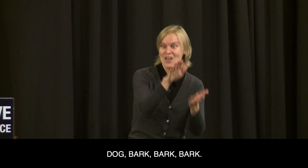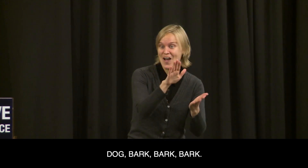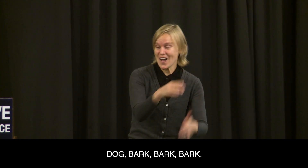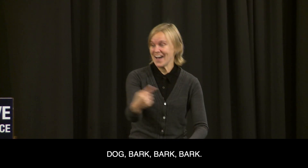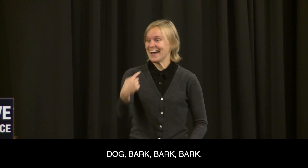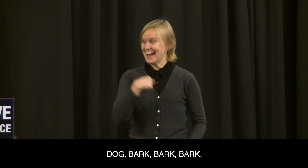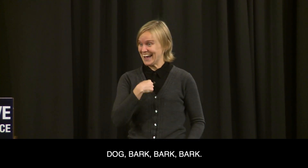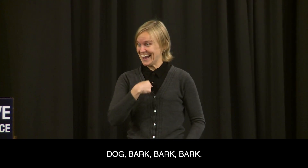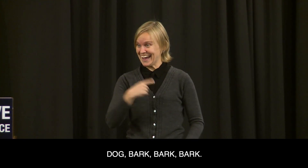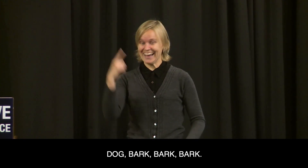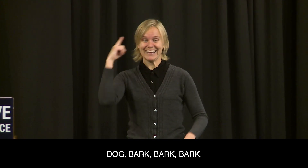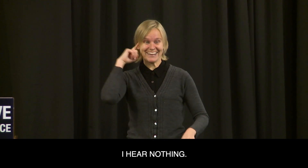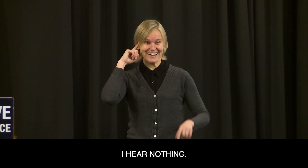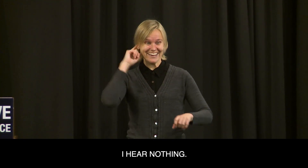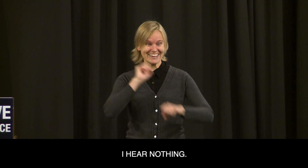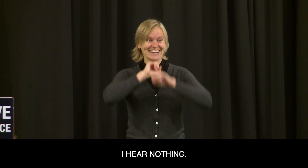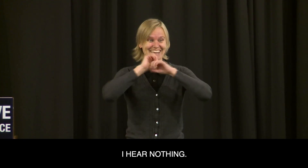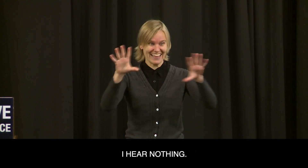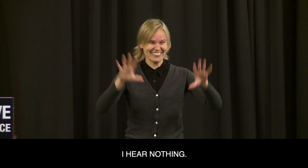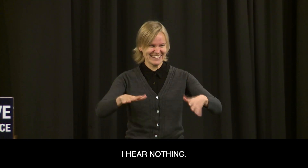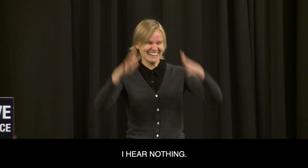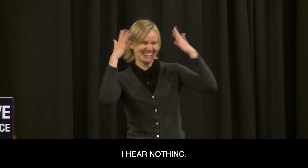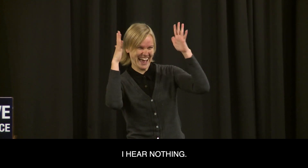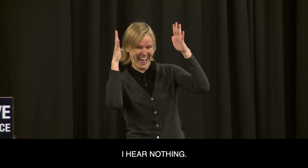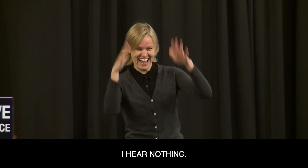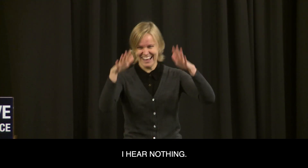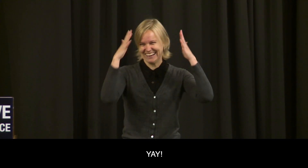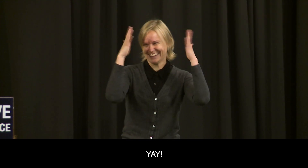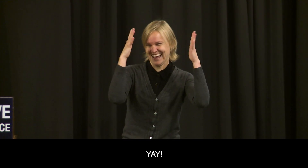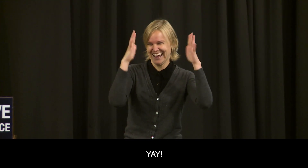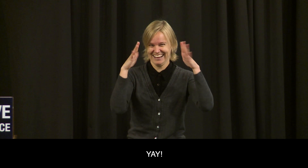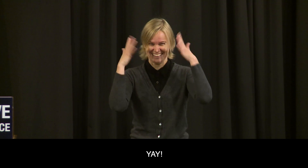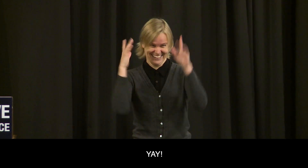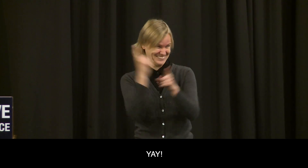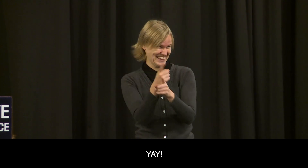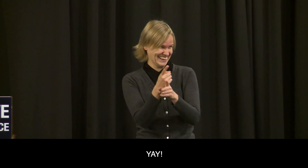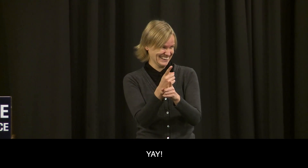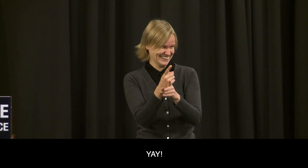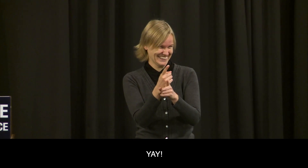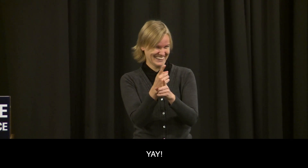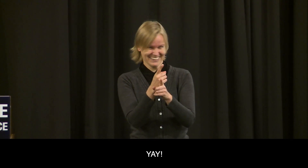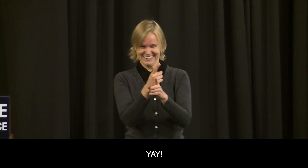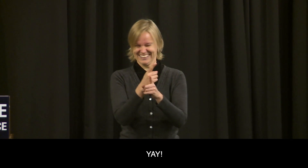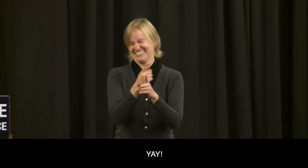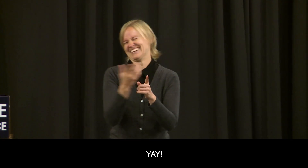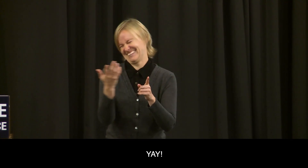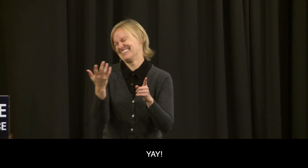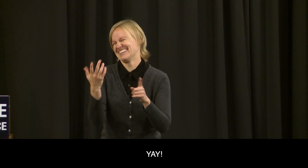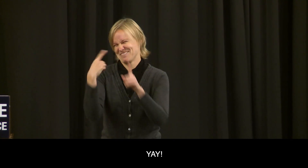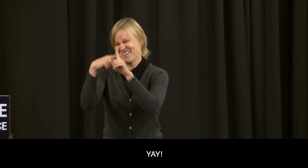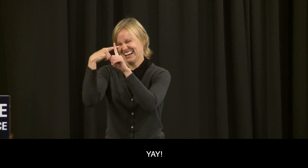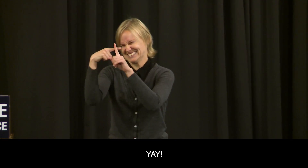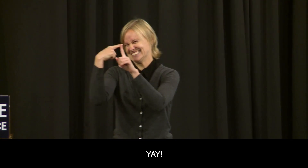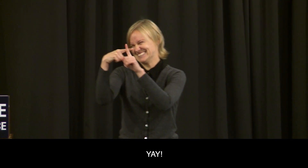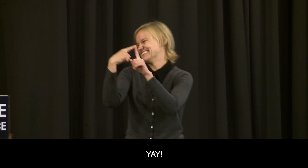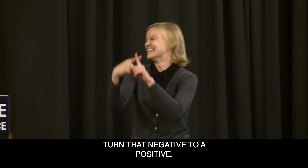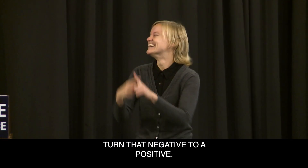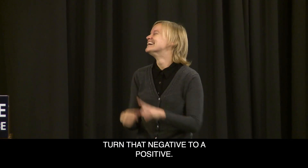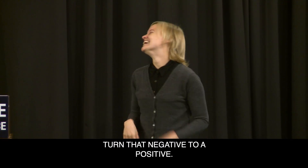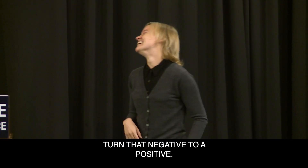bark, bark. I hear nothing. Yay, yay, yay, yay. Turn that